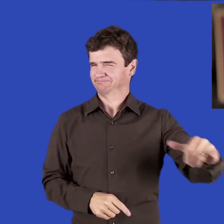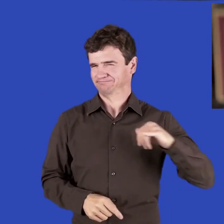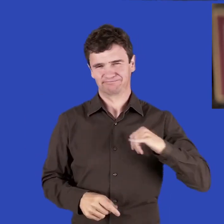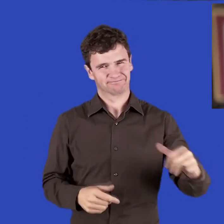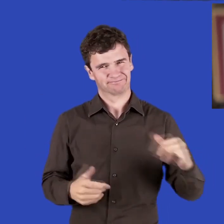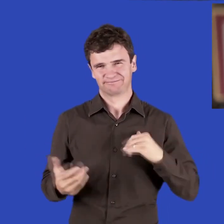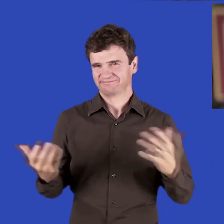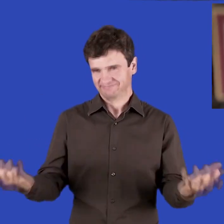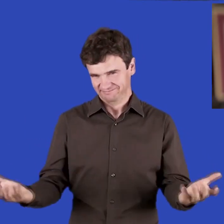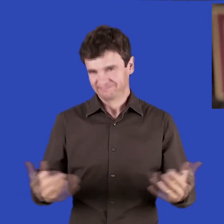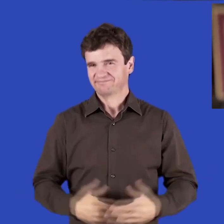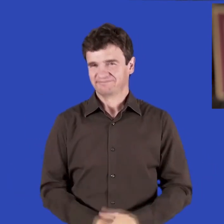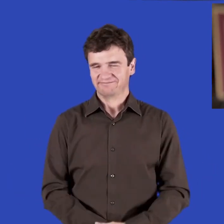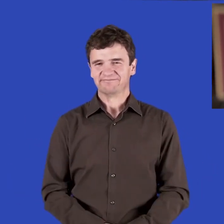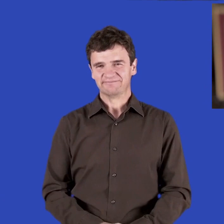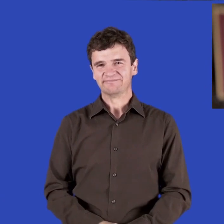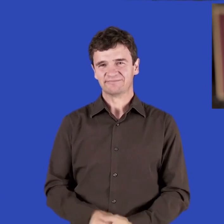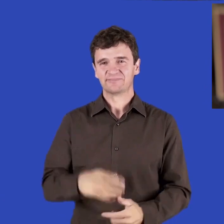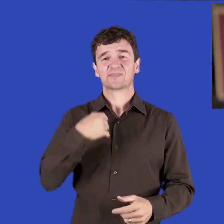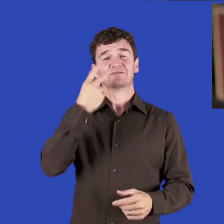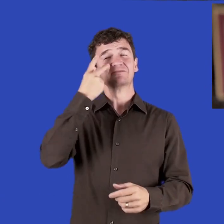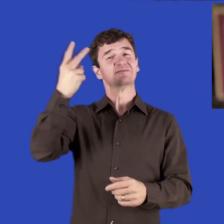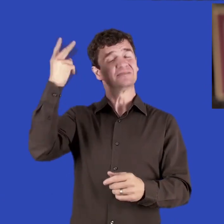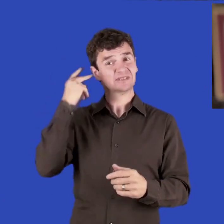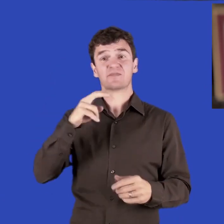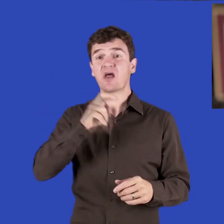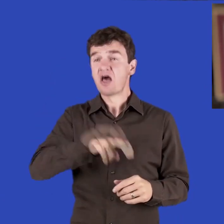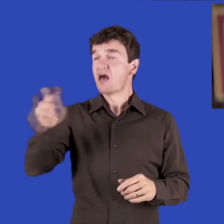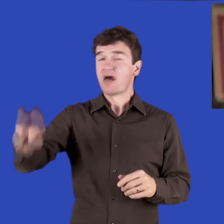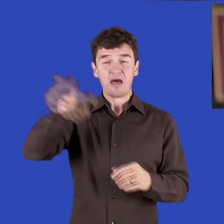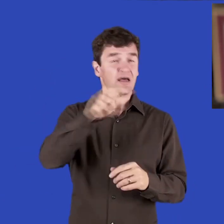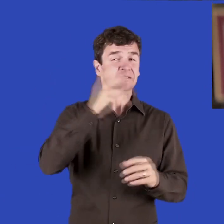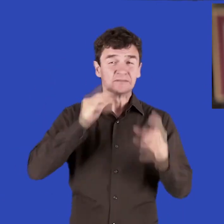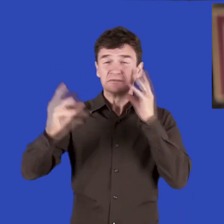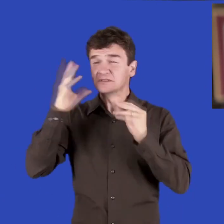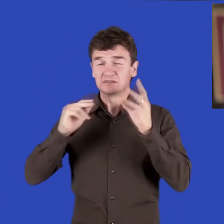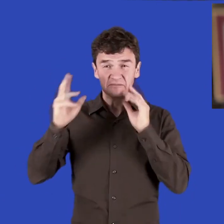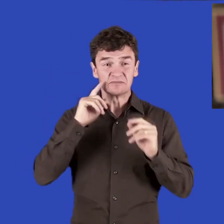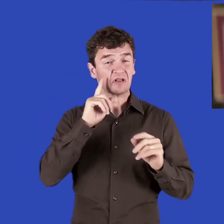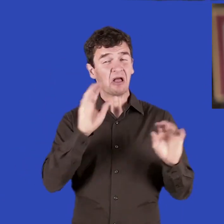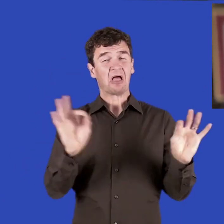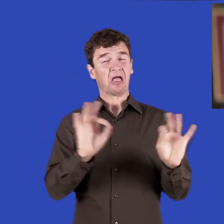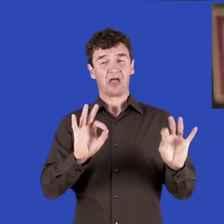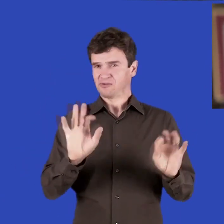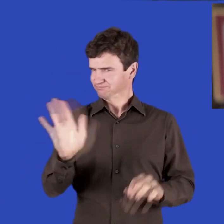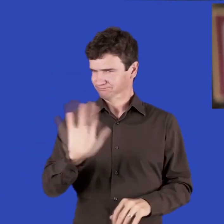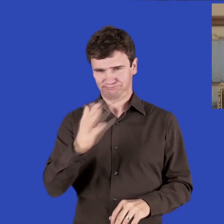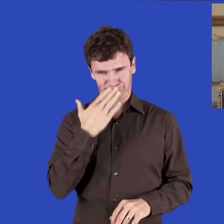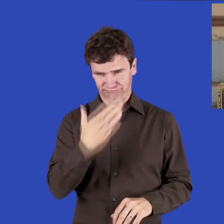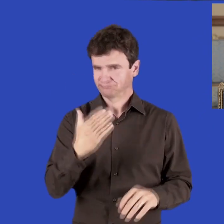100% sure at all really what you want to do, or you think you are, and then it leads to one dead end after another. And it certainly did for